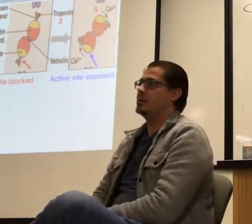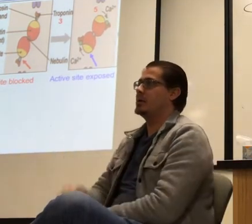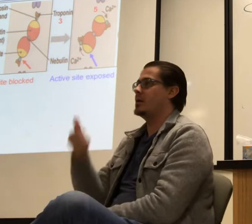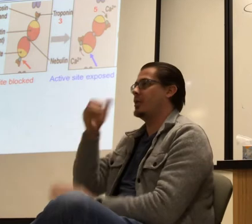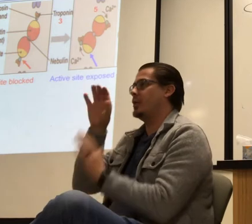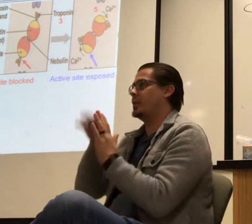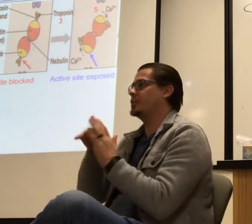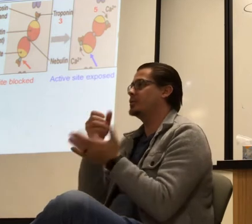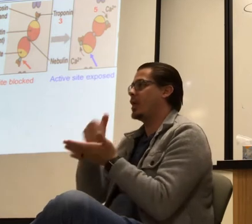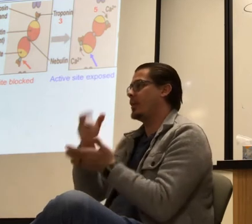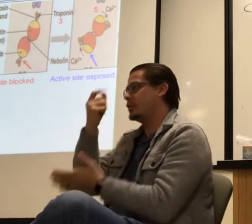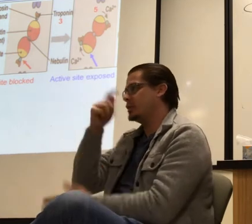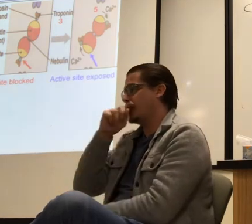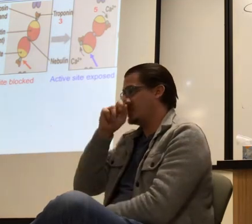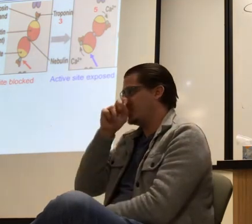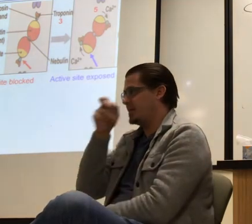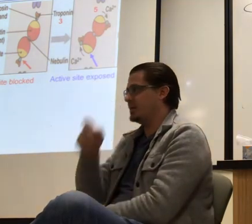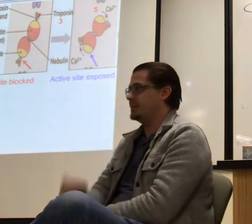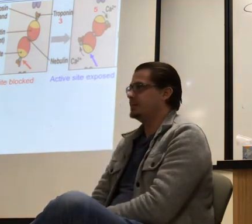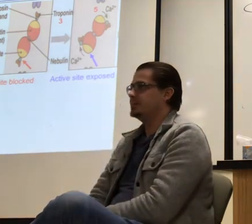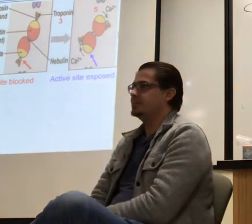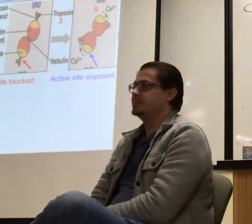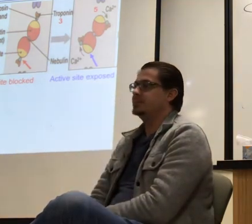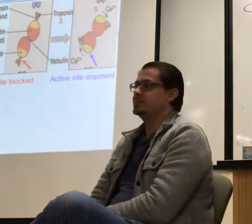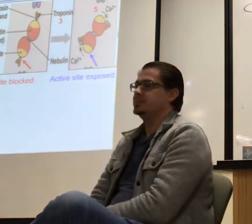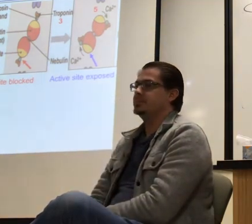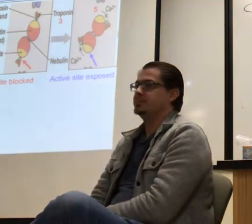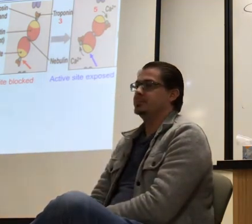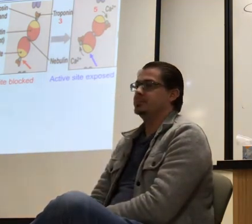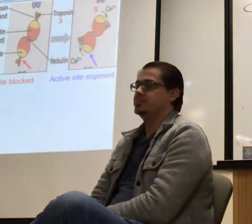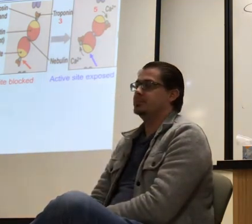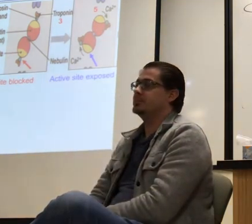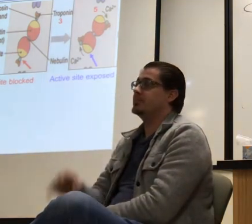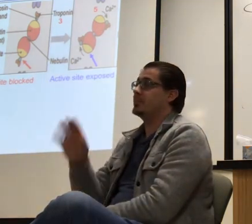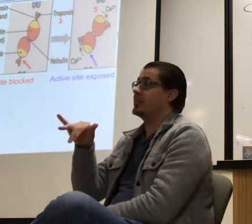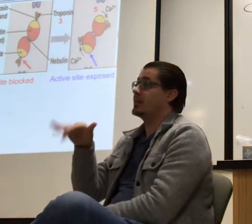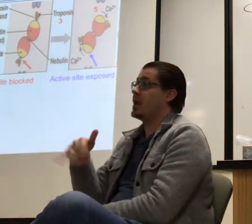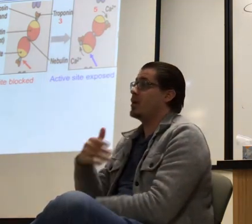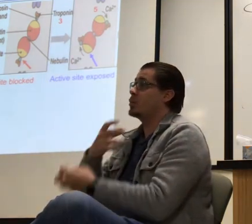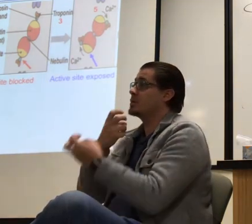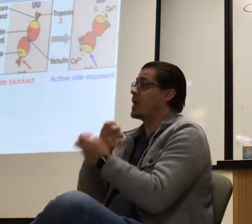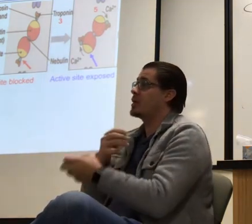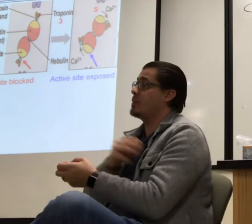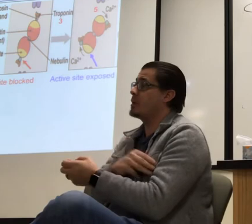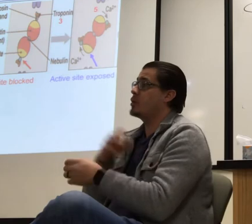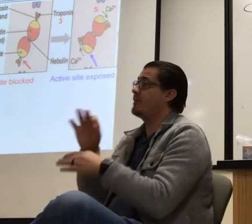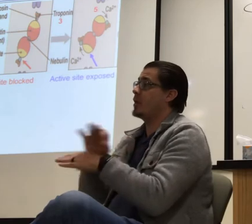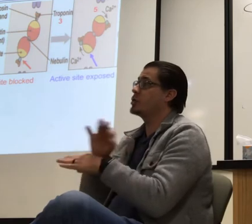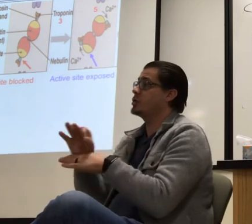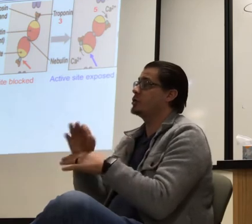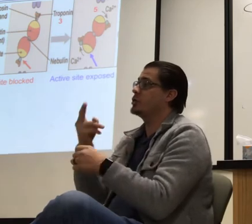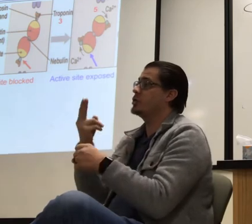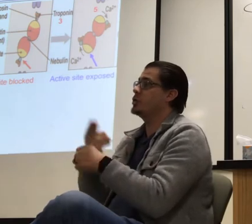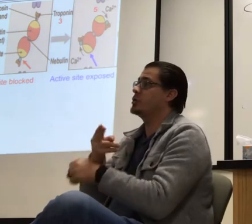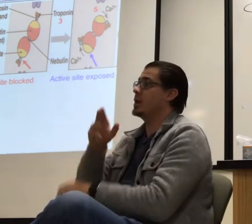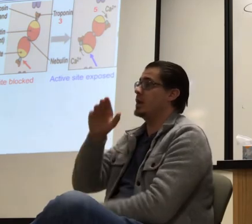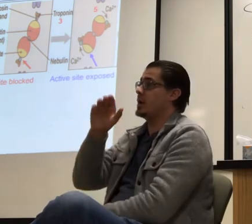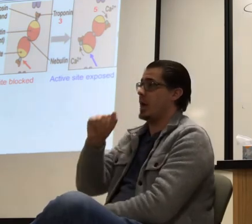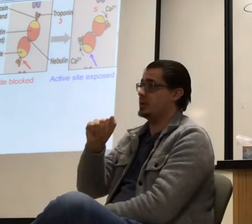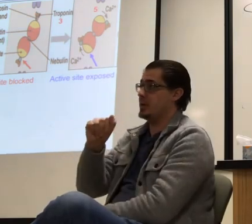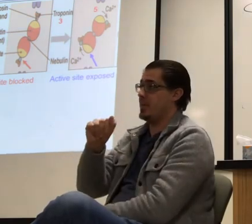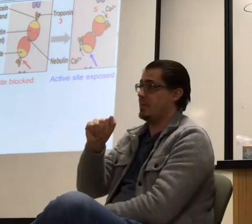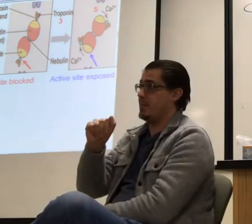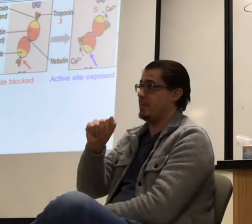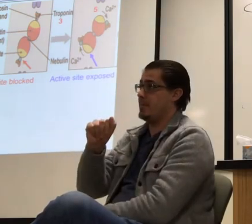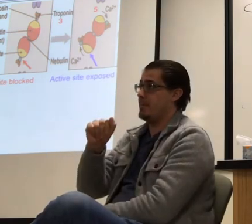it. And so this is how skeletal muscle works. It uses calcium